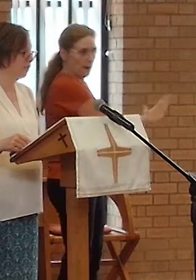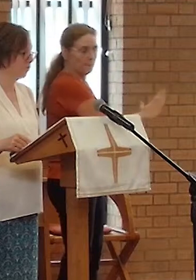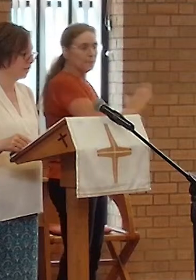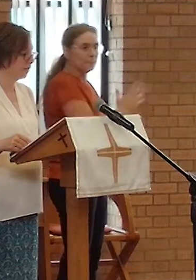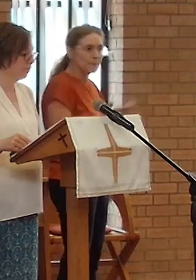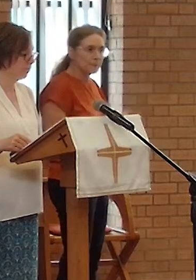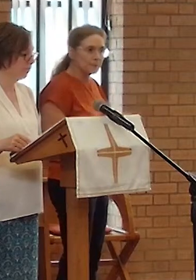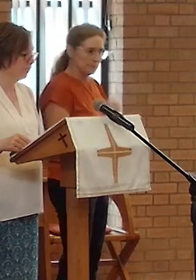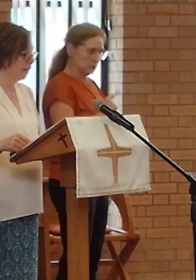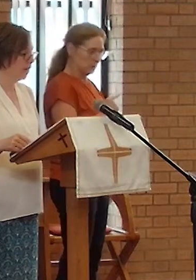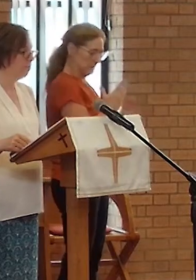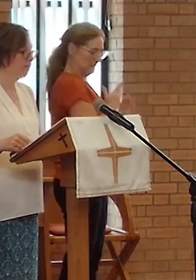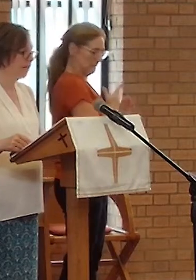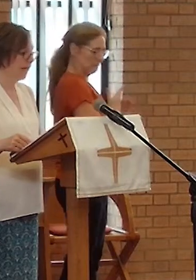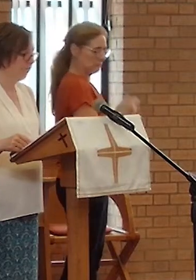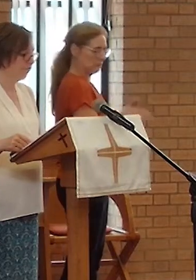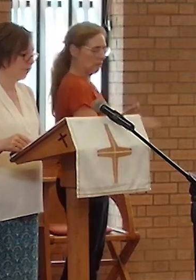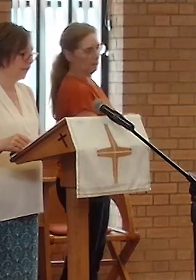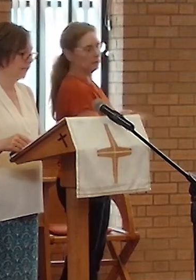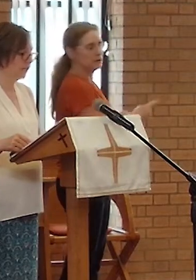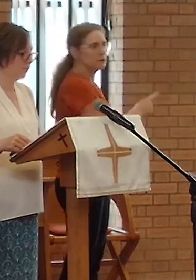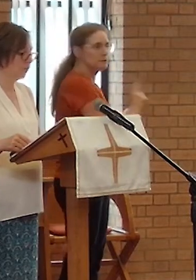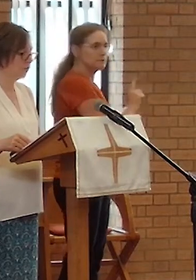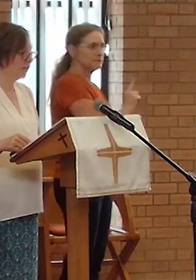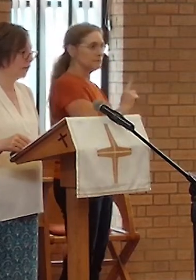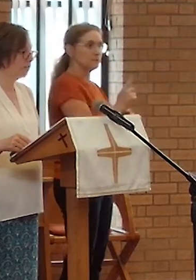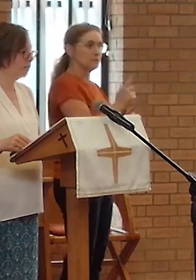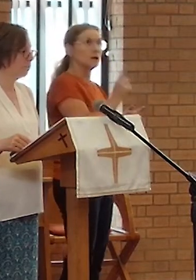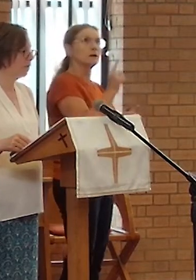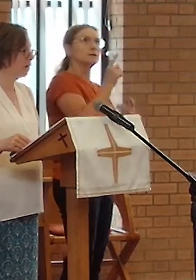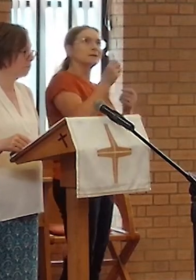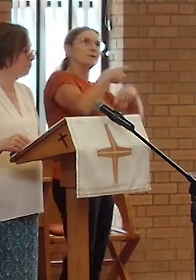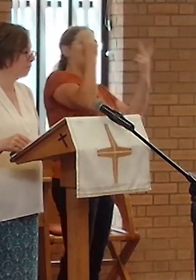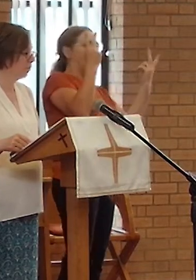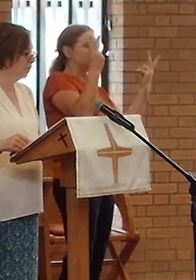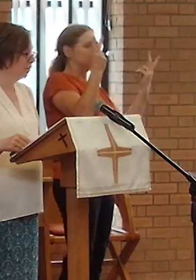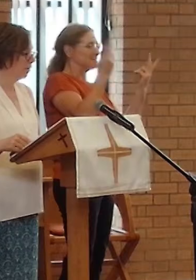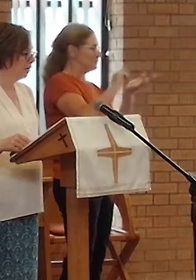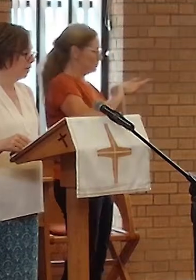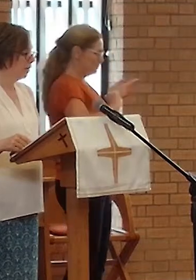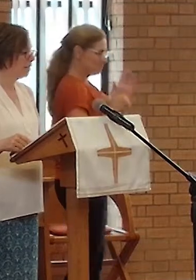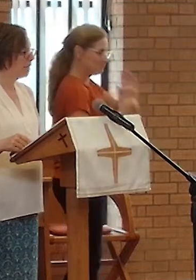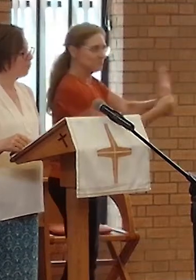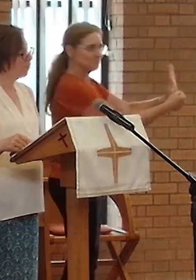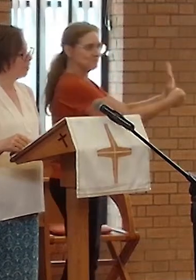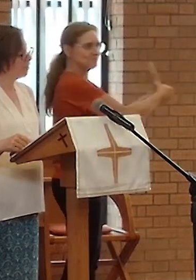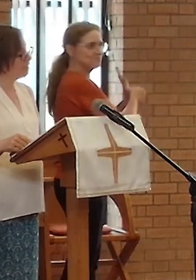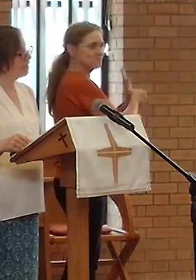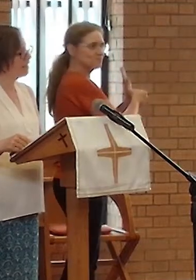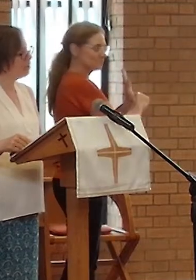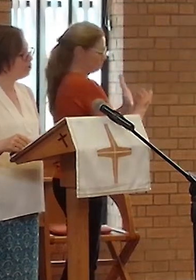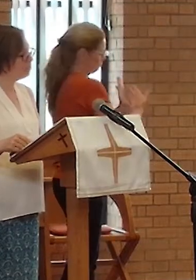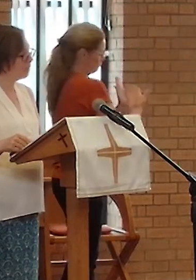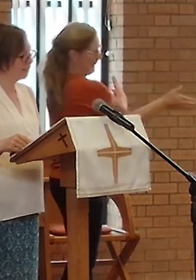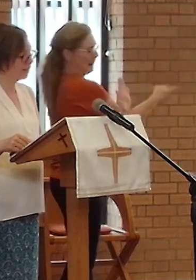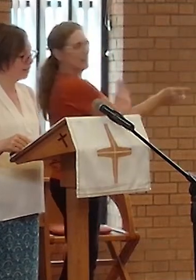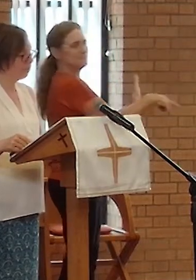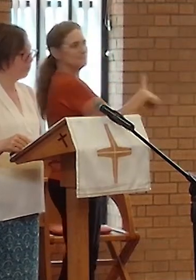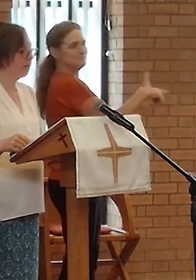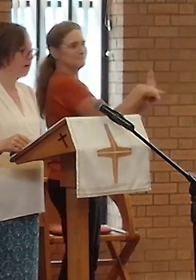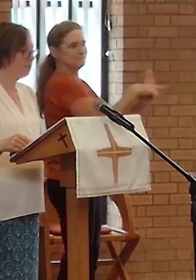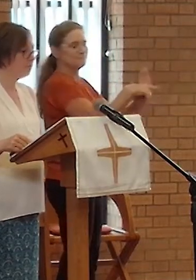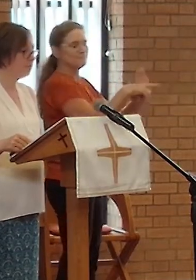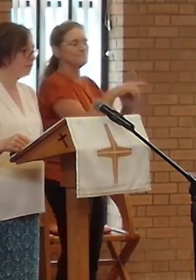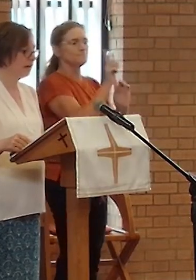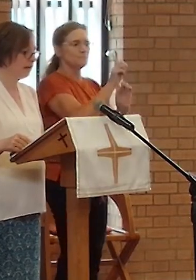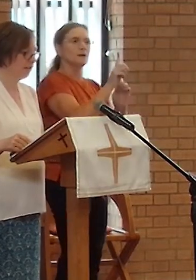secret. But everything exposed by the light becomes visible, and everything that is illuminated